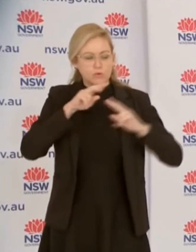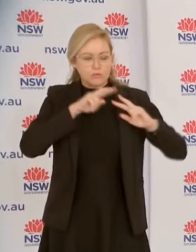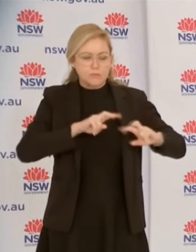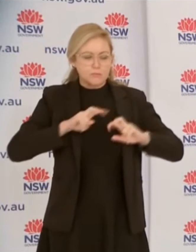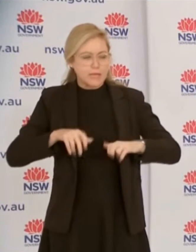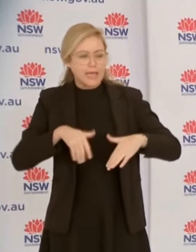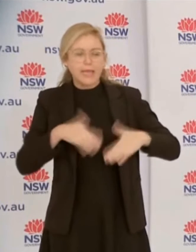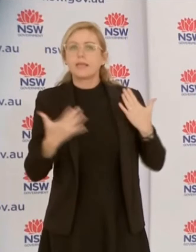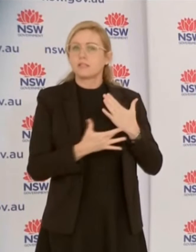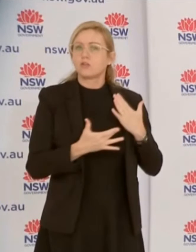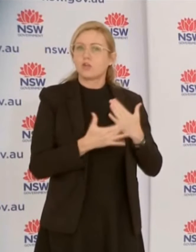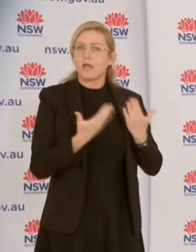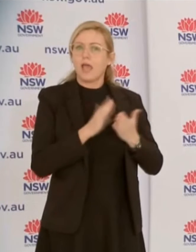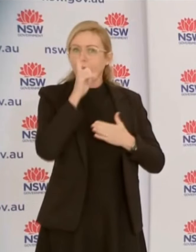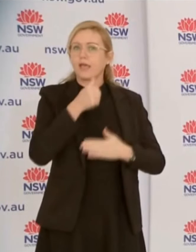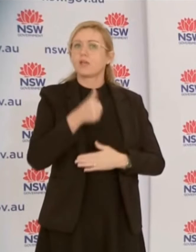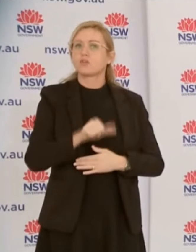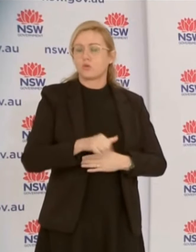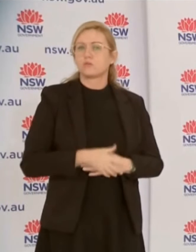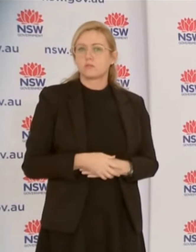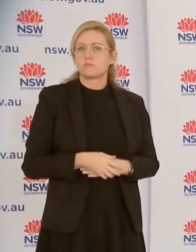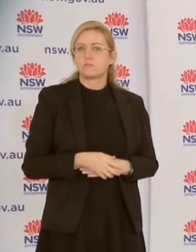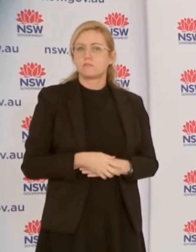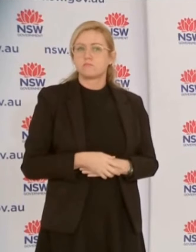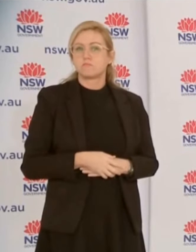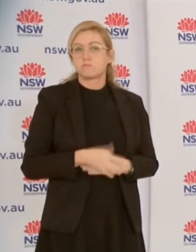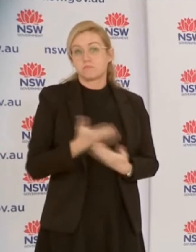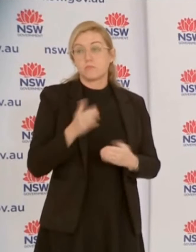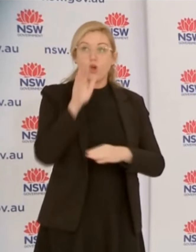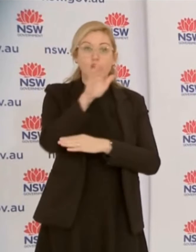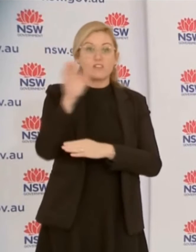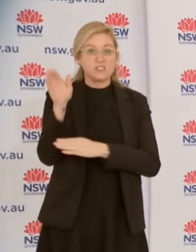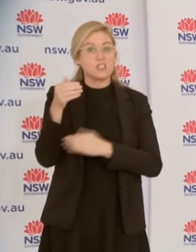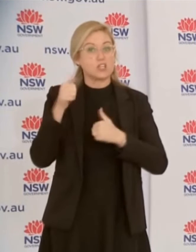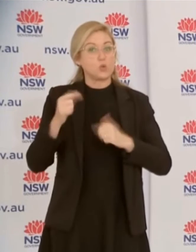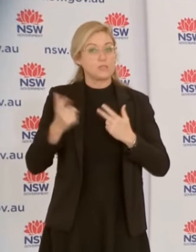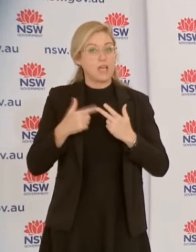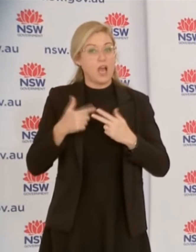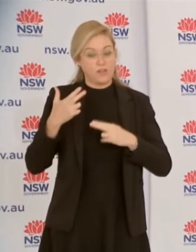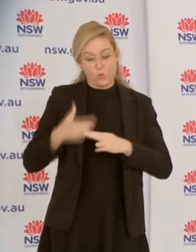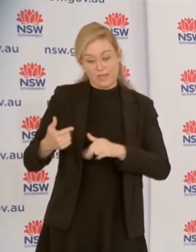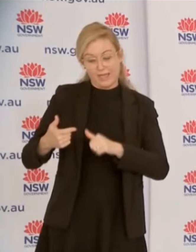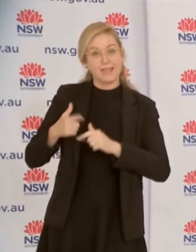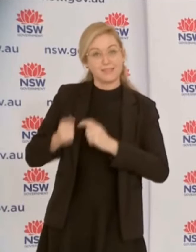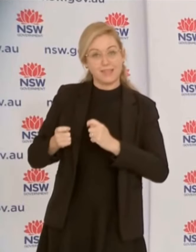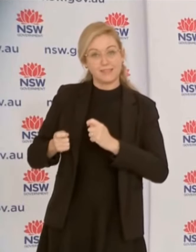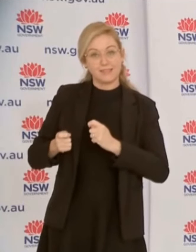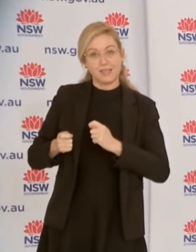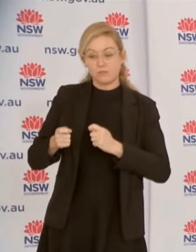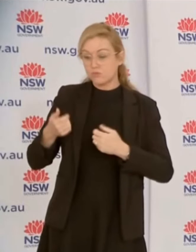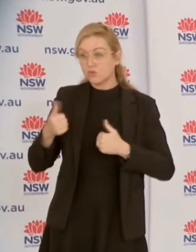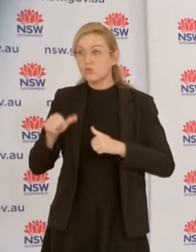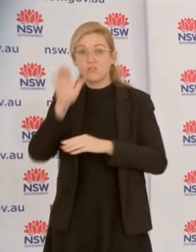been applied. You're probably aware that in other countries they've used rat testing. So just be reassured that we're looking at all of the